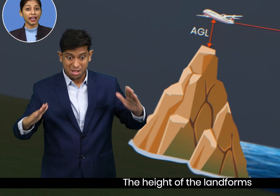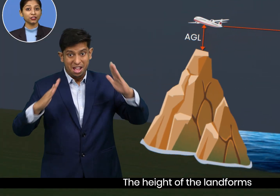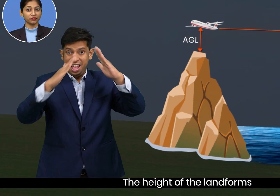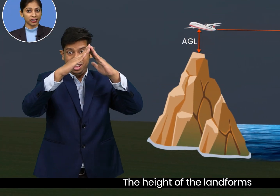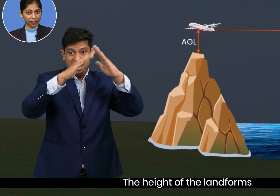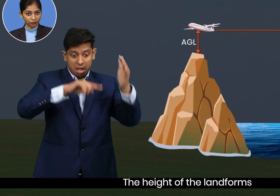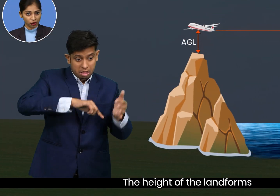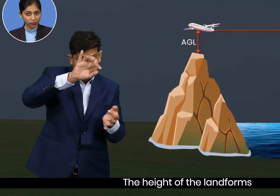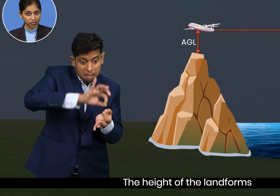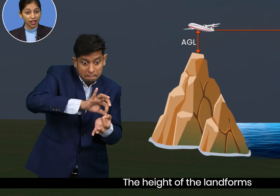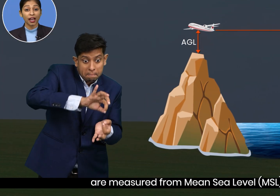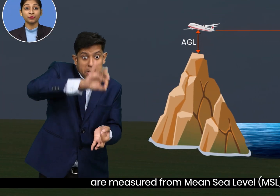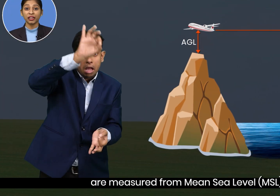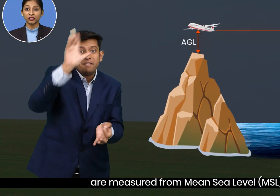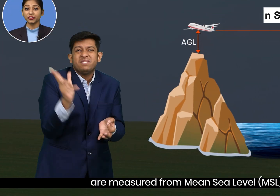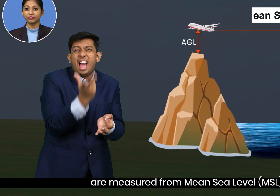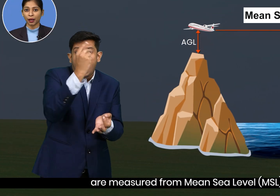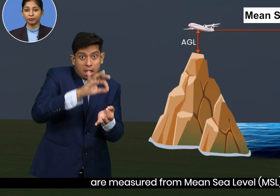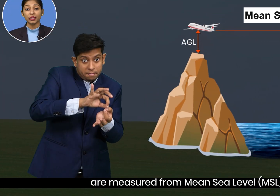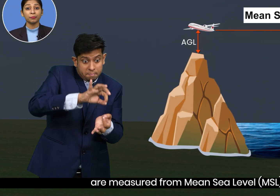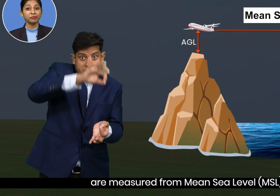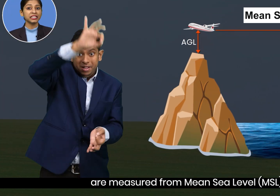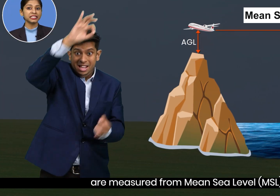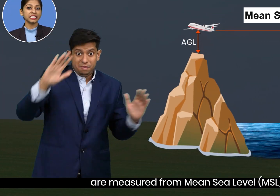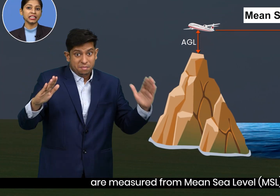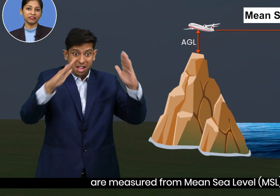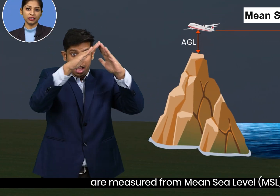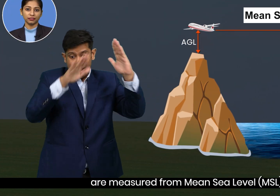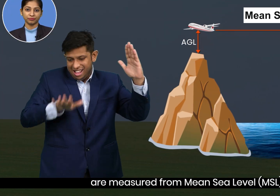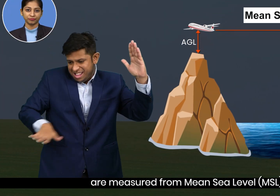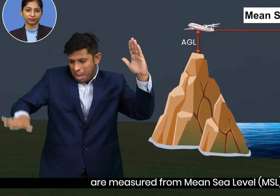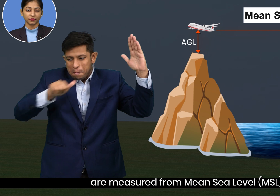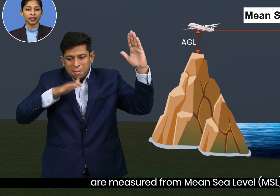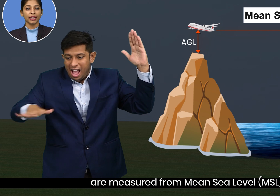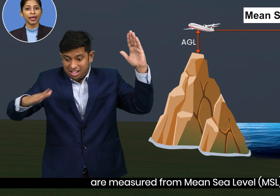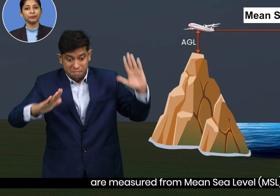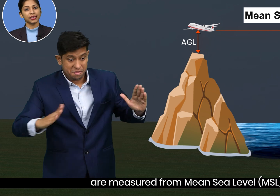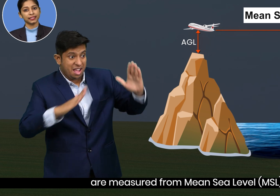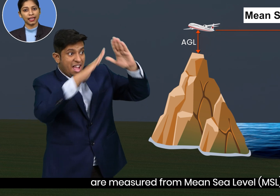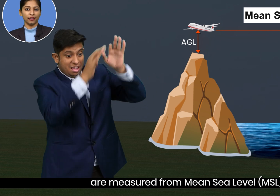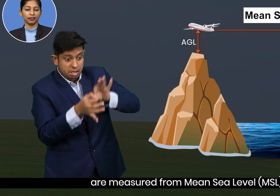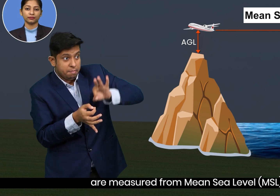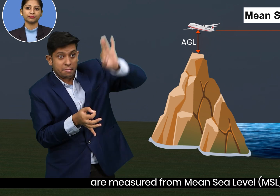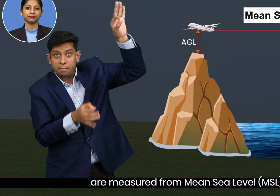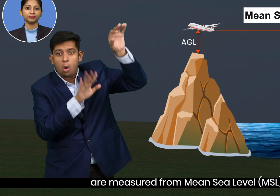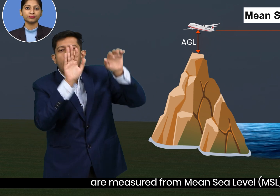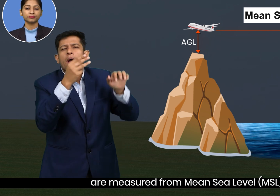The height of the landforms are measured from mean sea level, MSL.